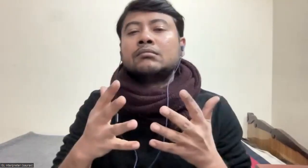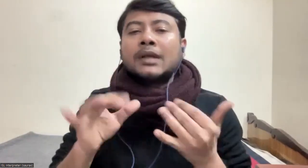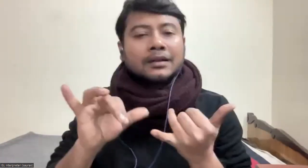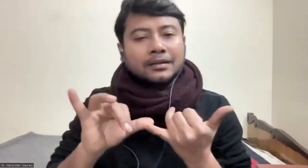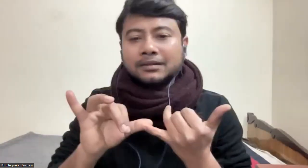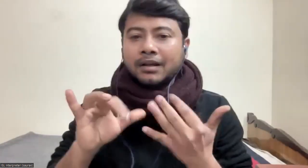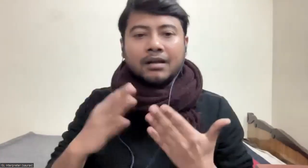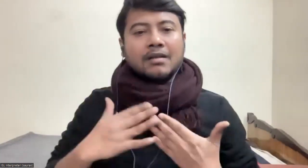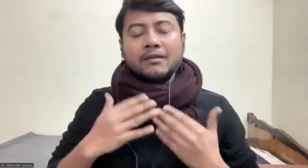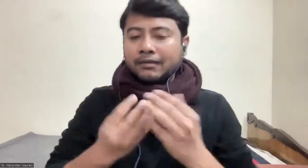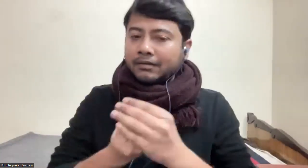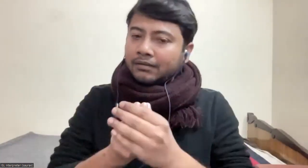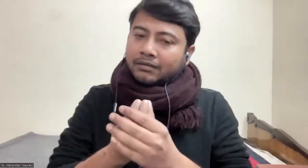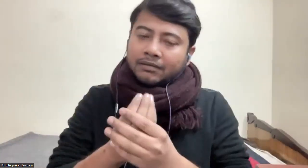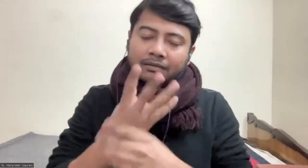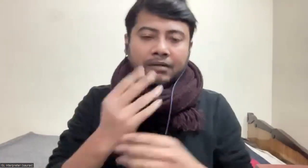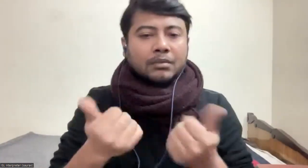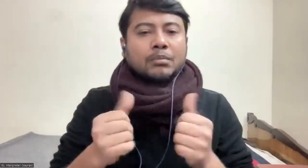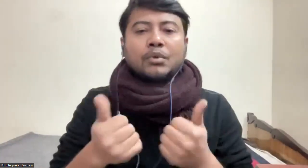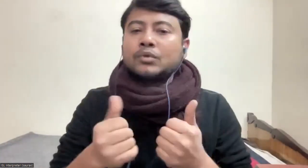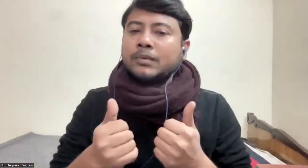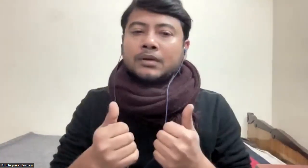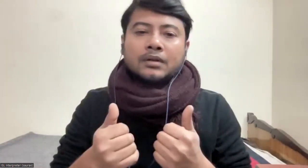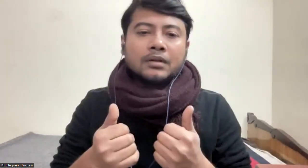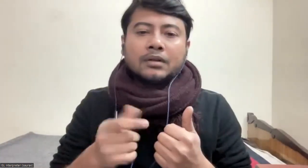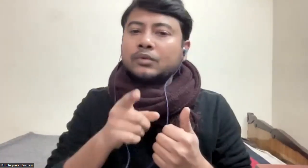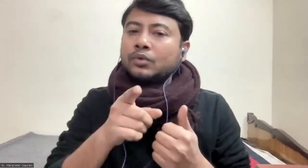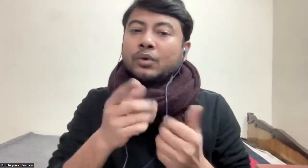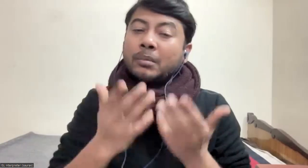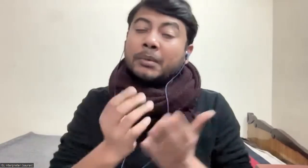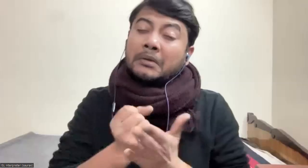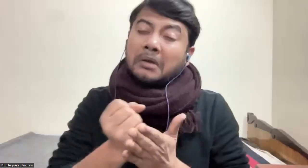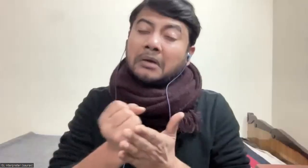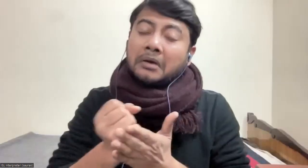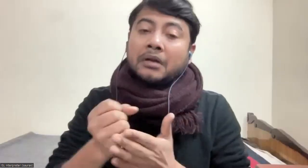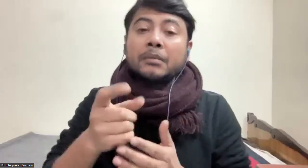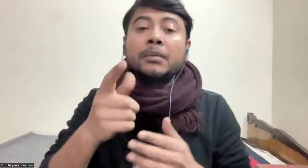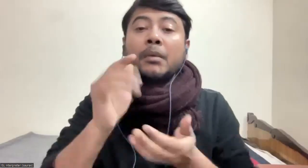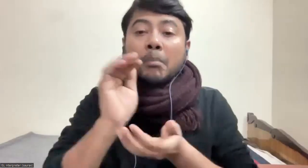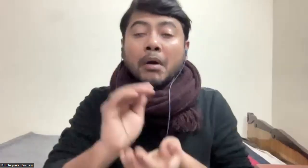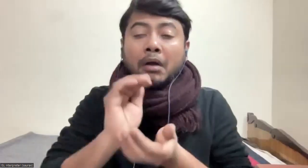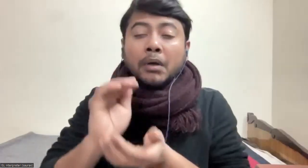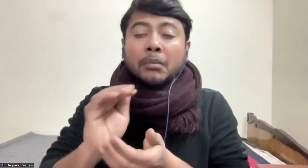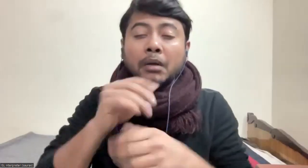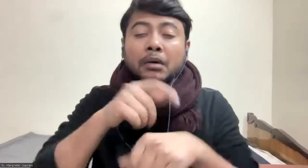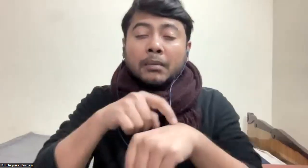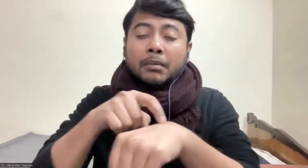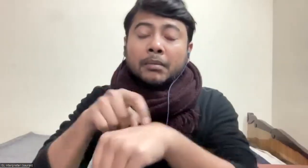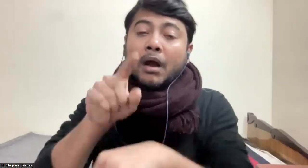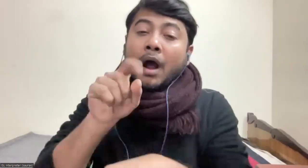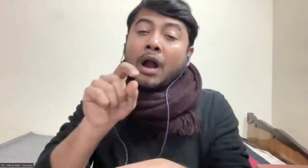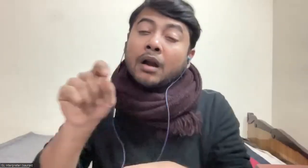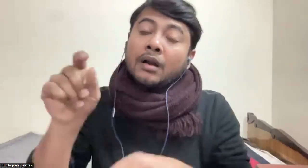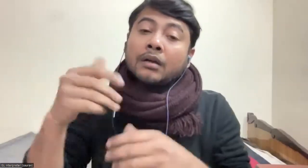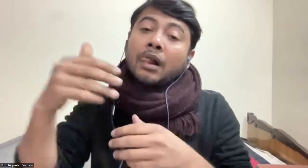It may take many, many lifetimes. You may come hundreds of times in this world, come and go, but you